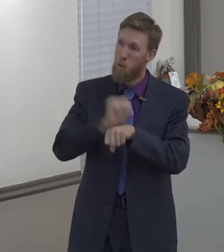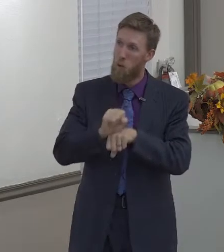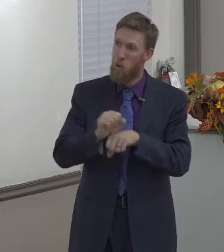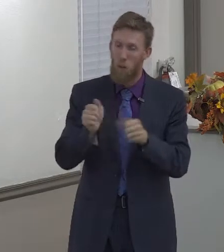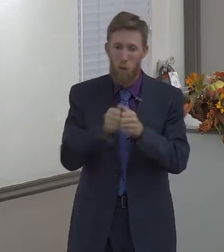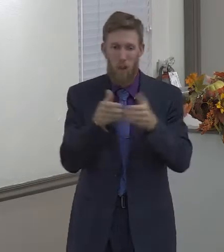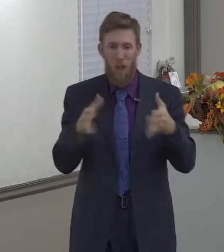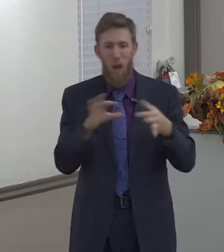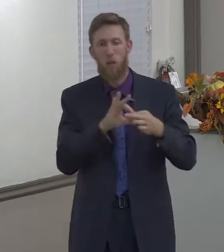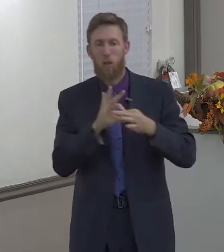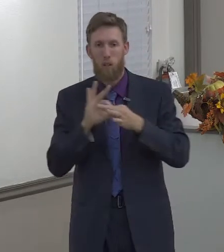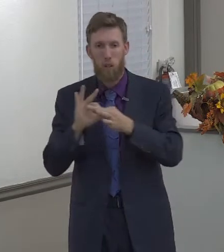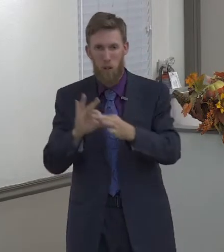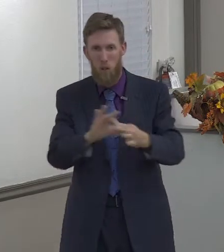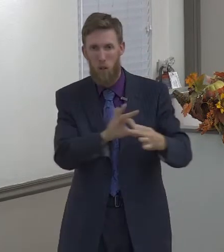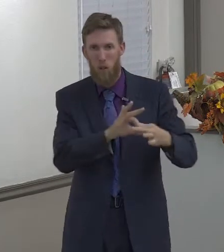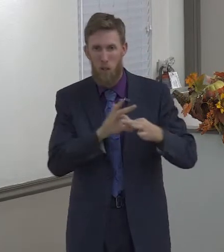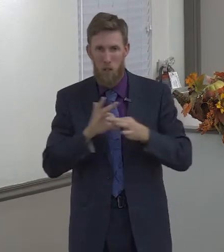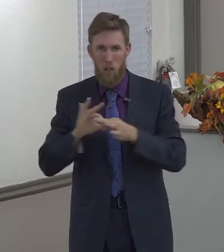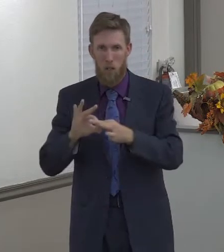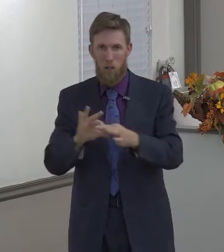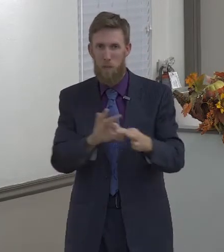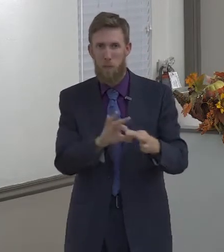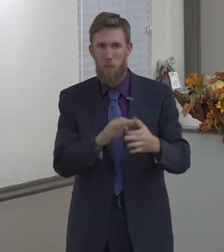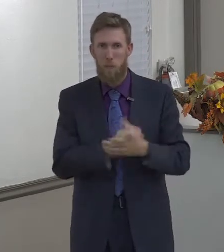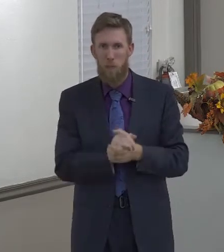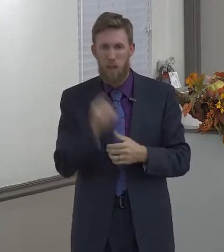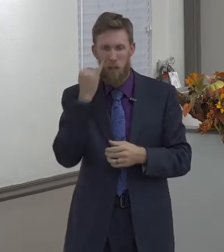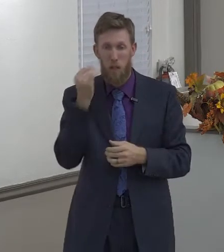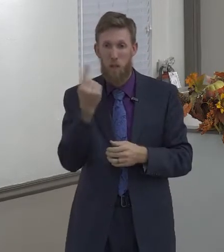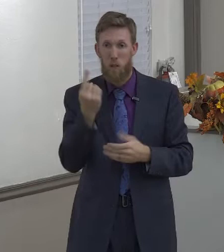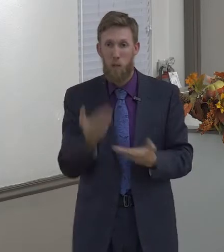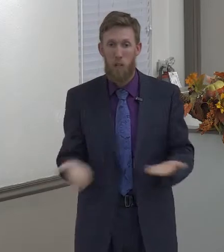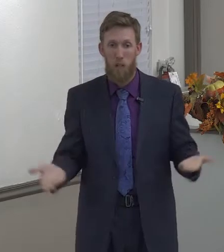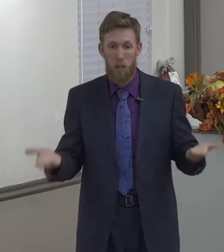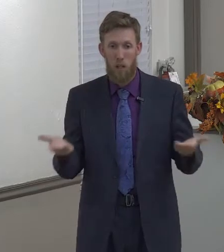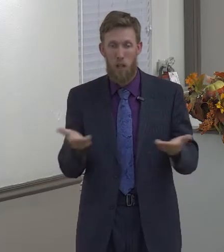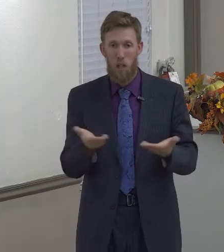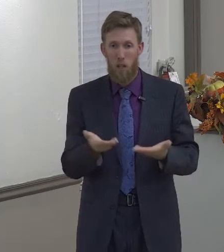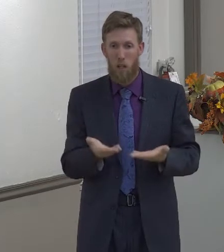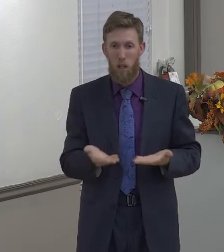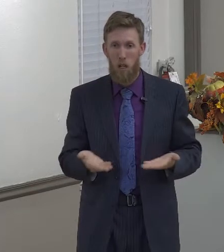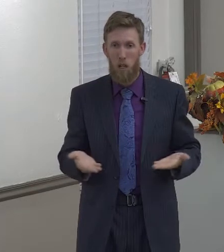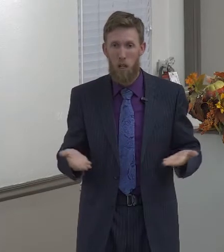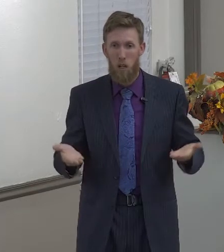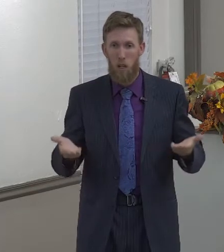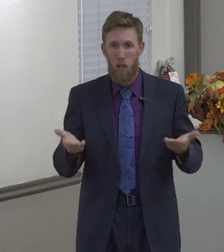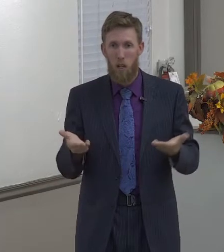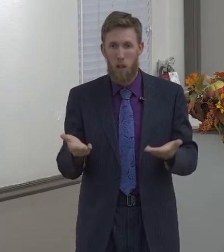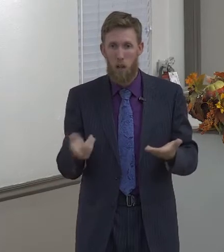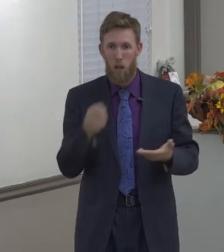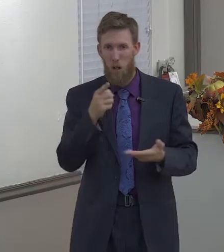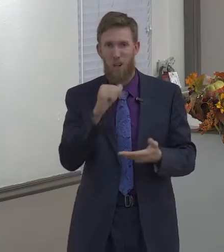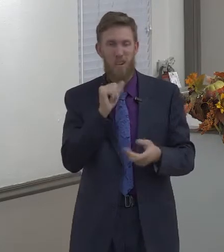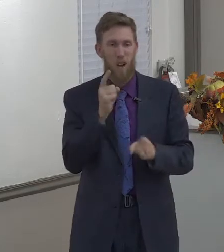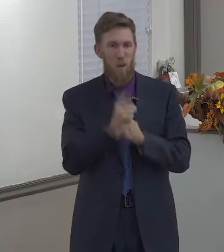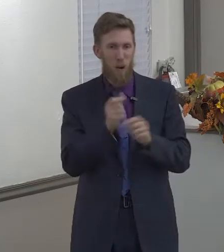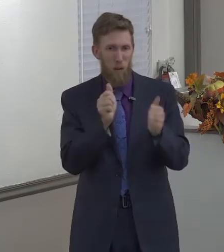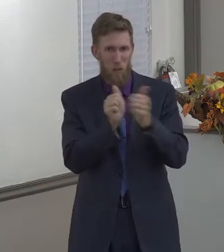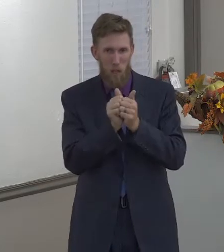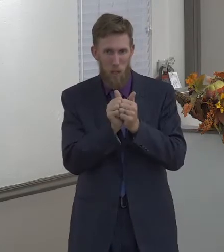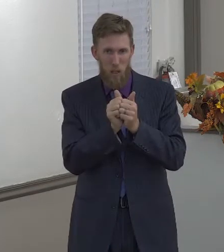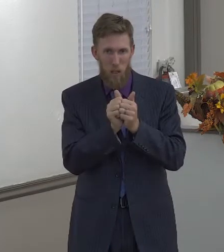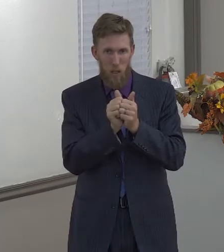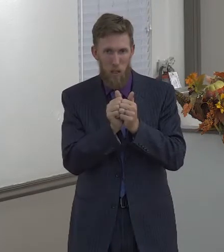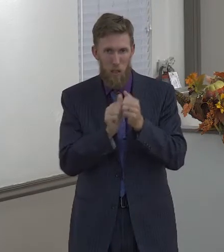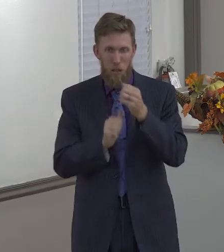back to this church, if there's someone that, not that one, I won't sacrifice for them, then friend,